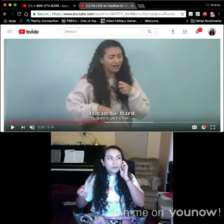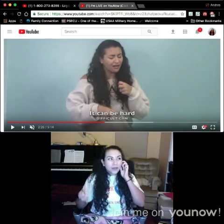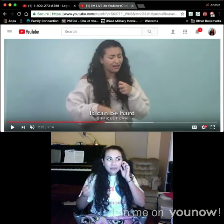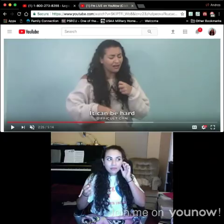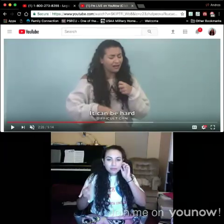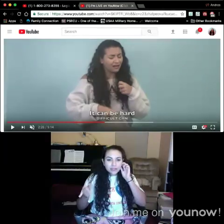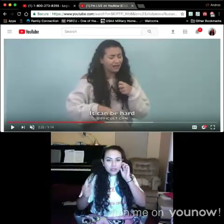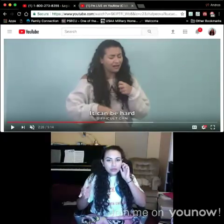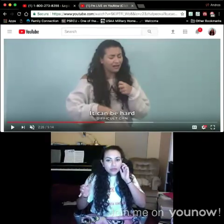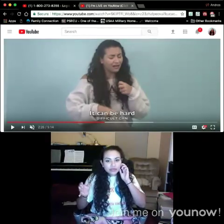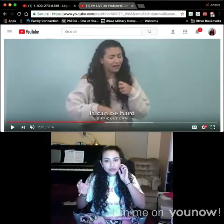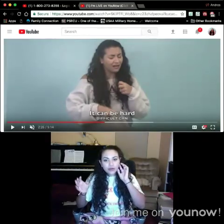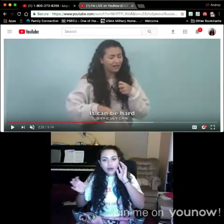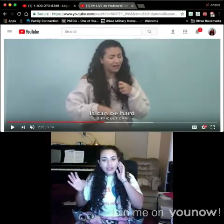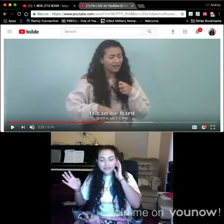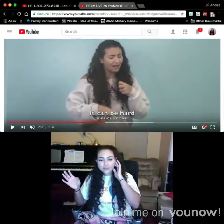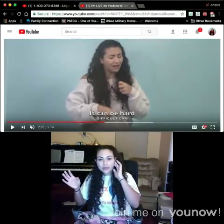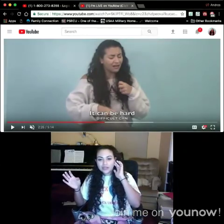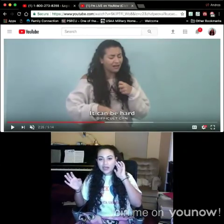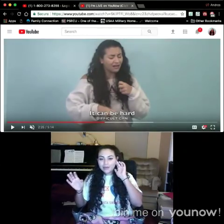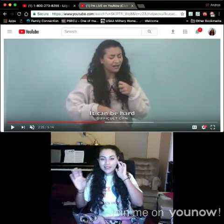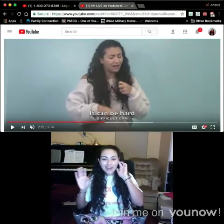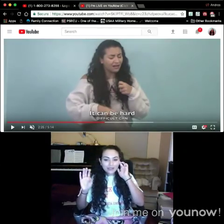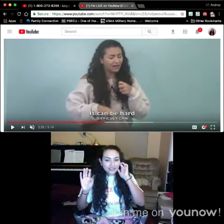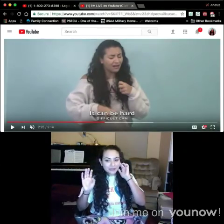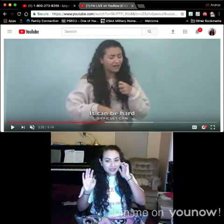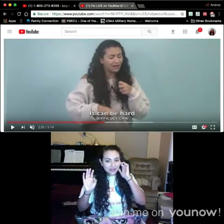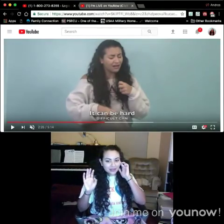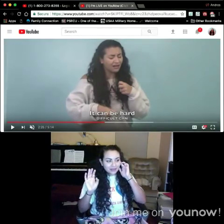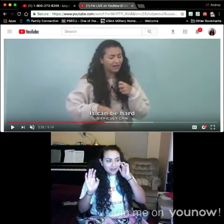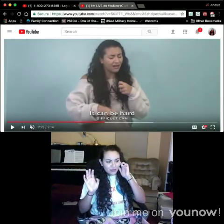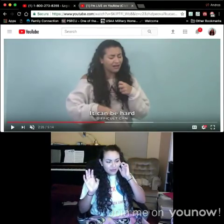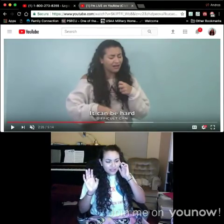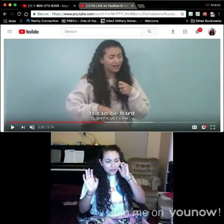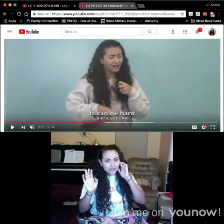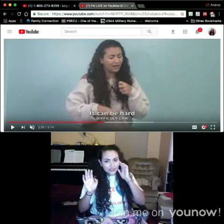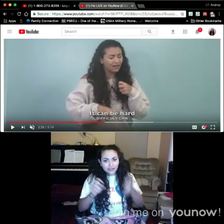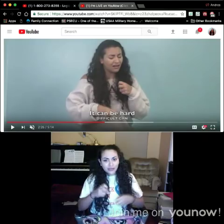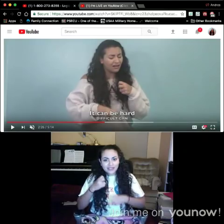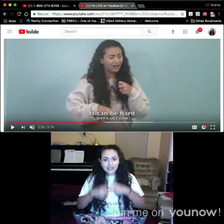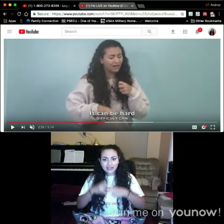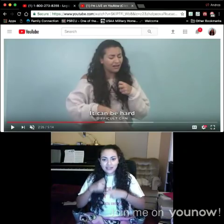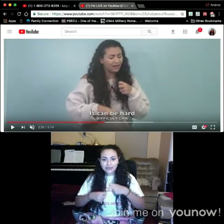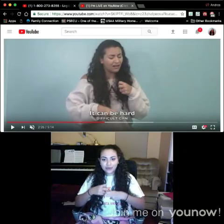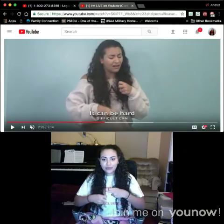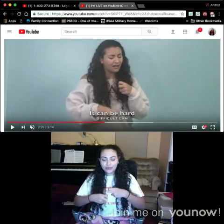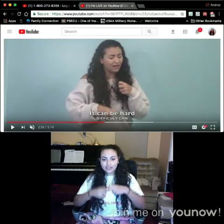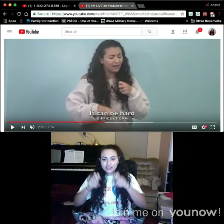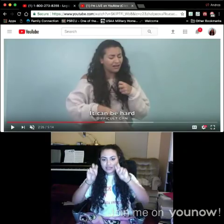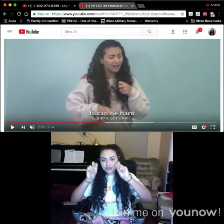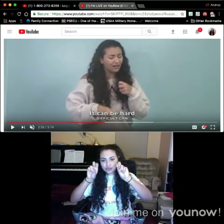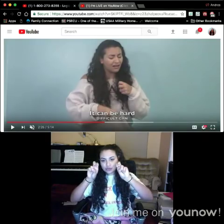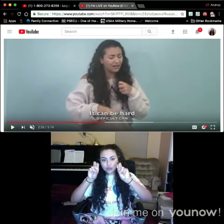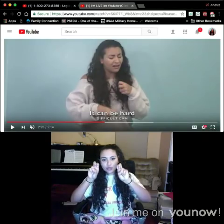also might be used for hard as difficult, but I was just being careful because I wasn't sure, so I signed like difficult, which